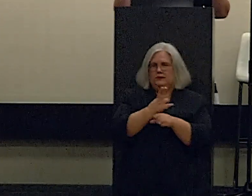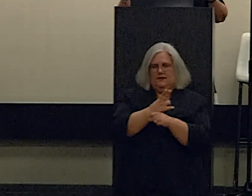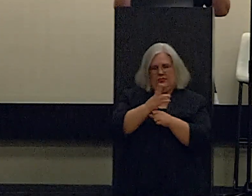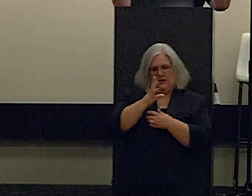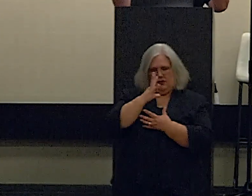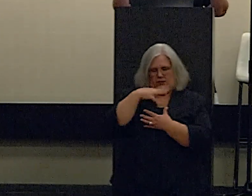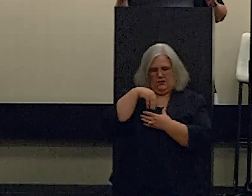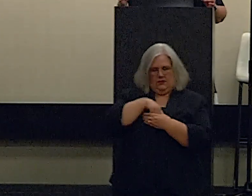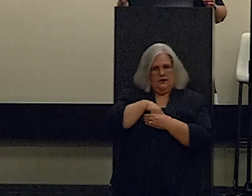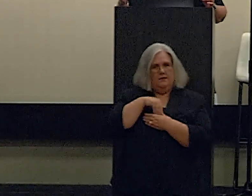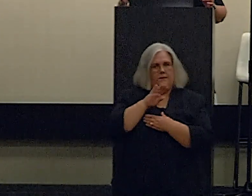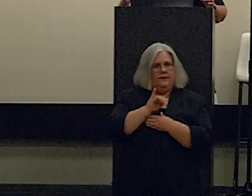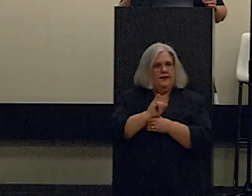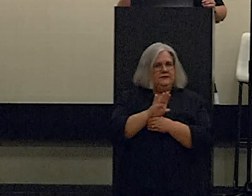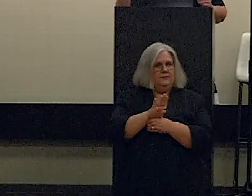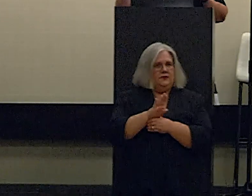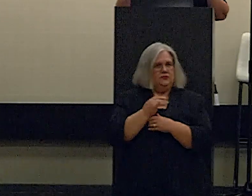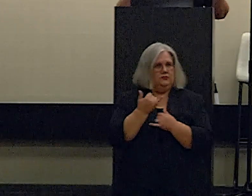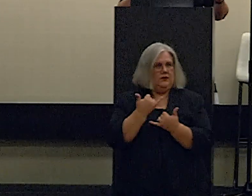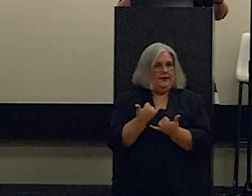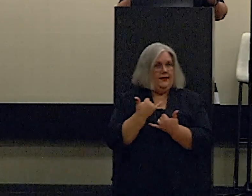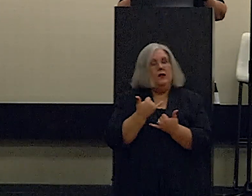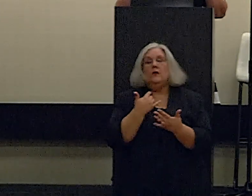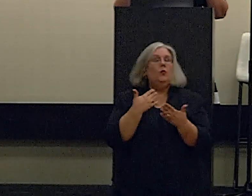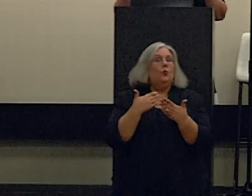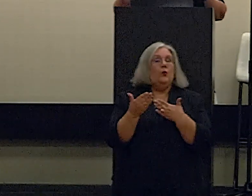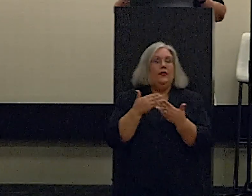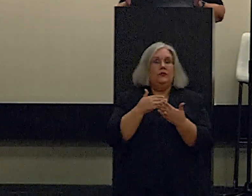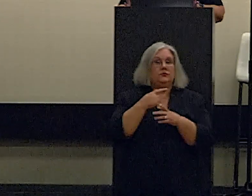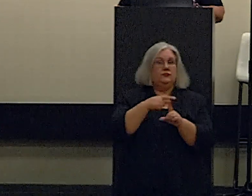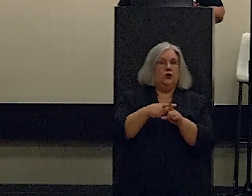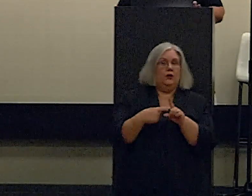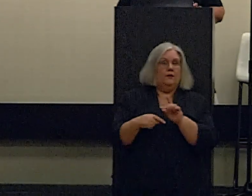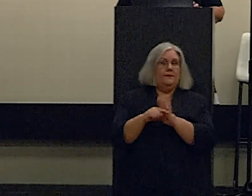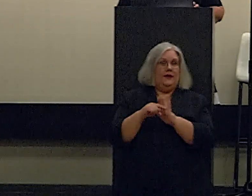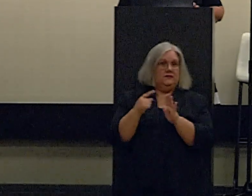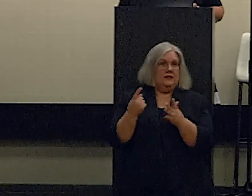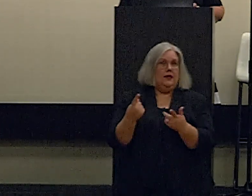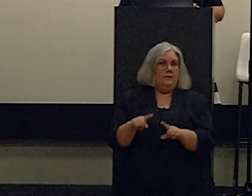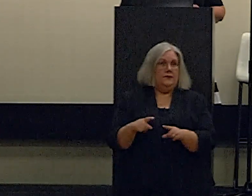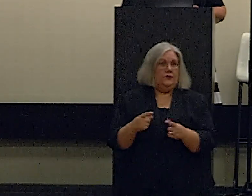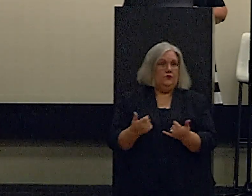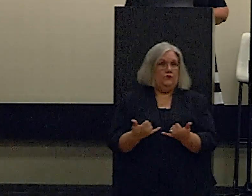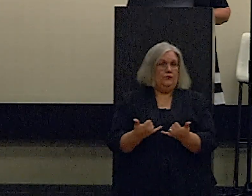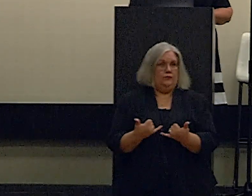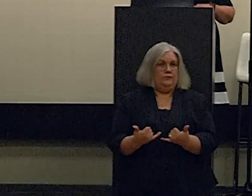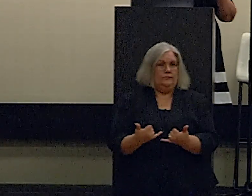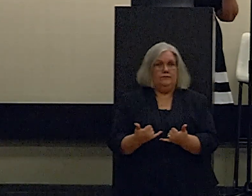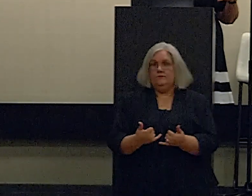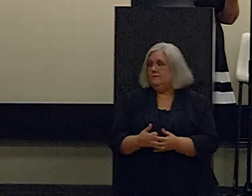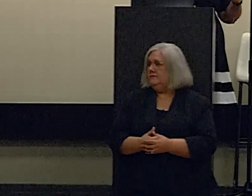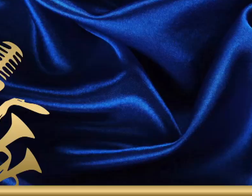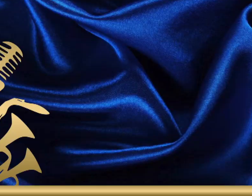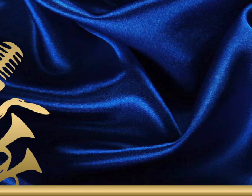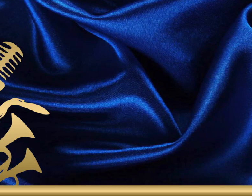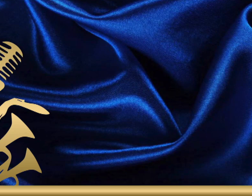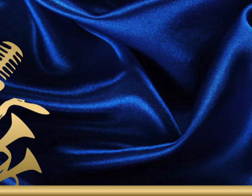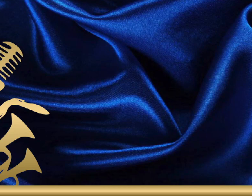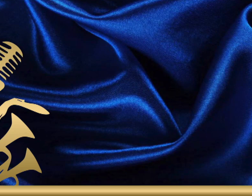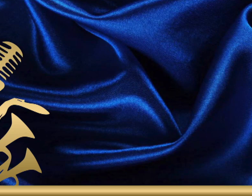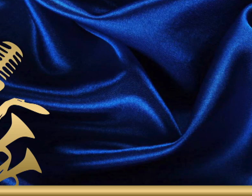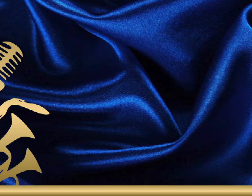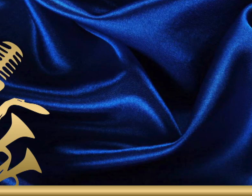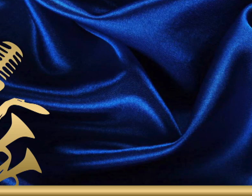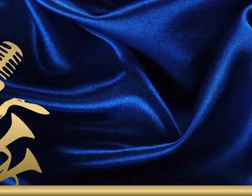bias right now. Whether that's good or bad, it's happening right now. But where are these